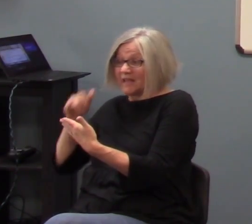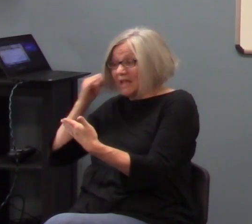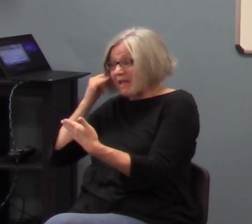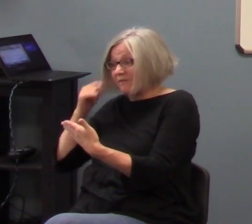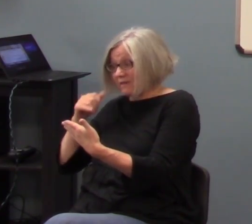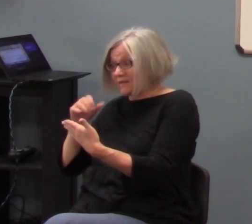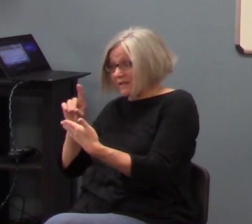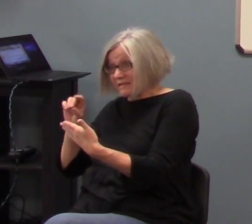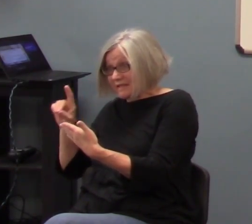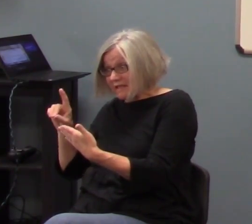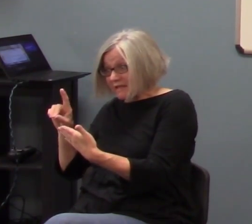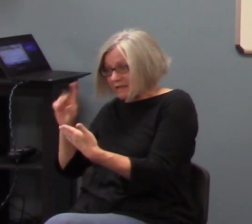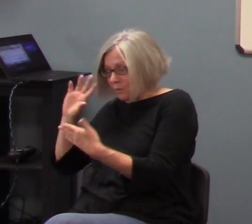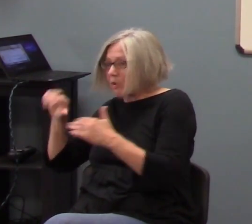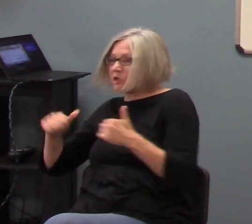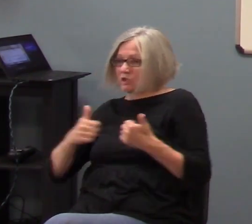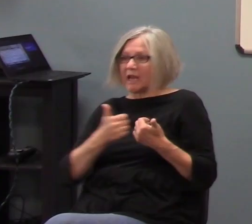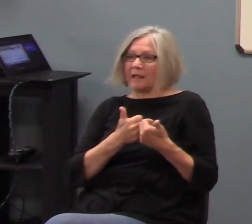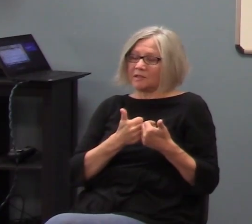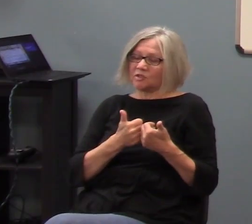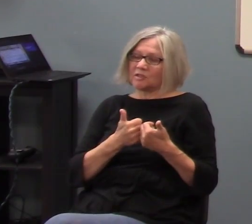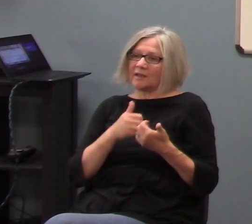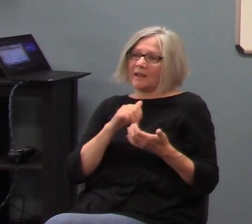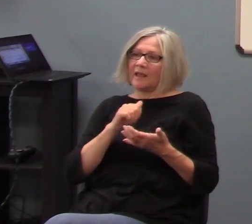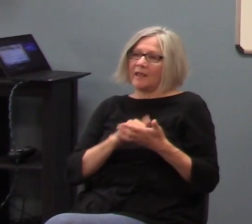challenge to the idea of a creator who died for us,